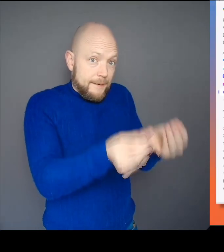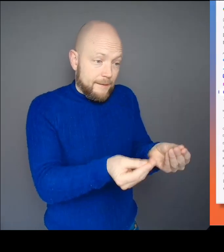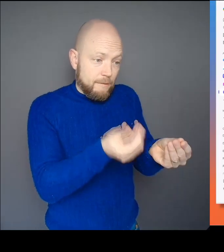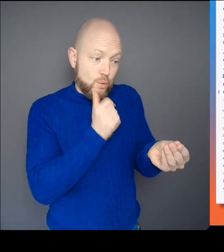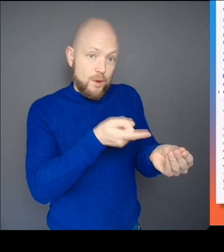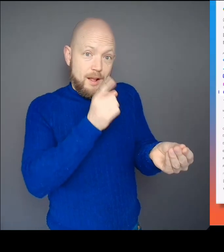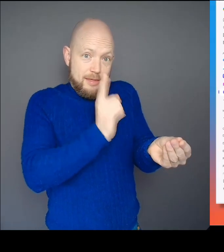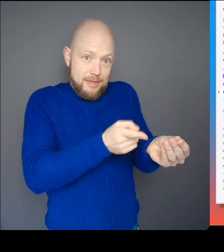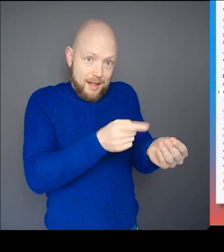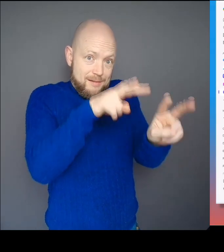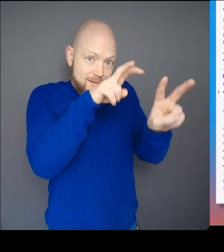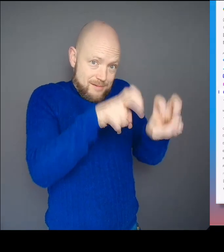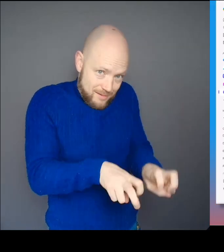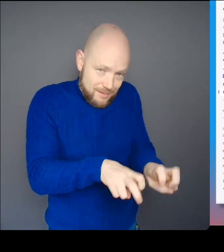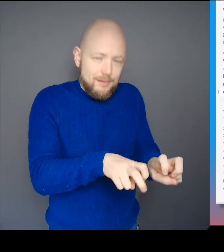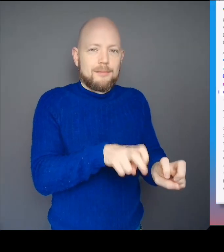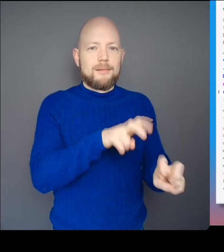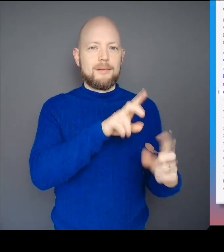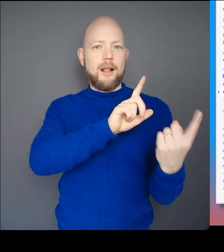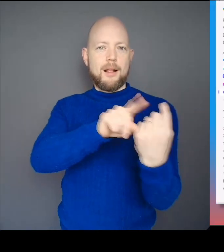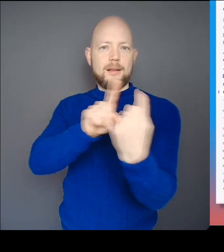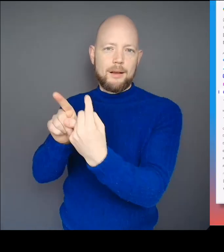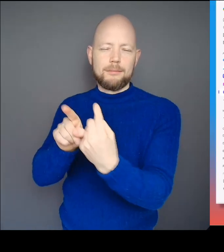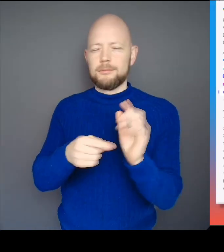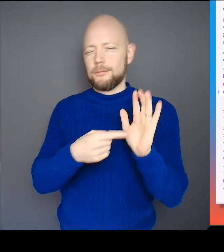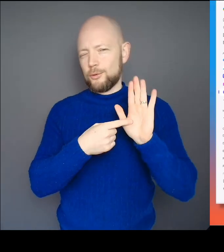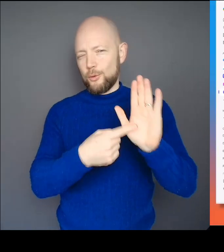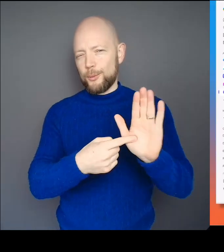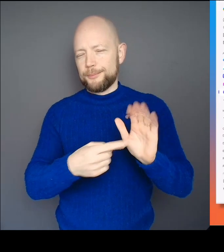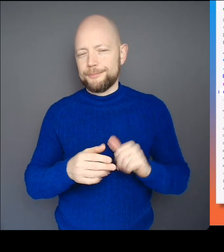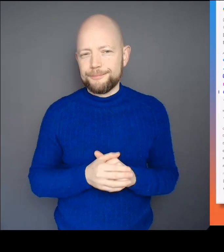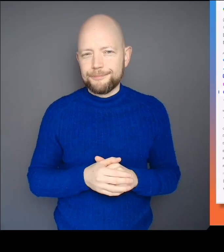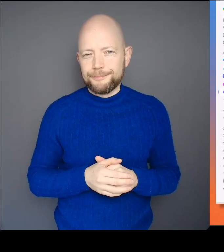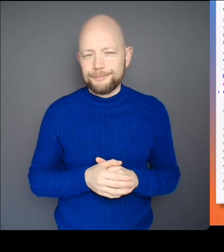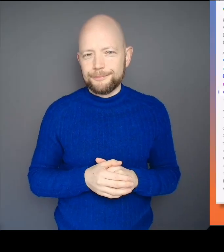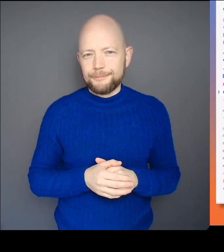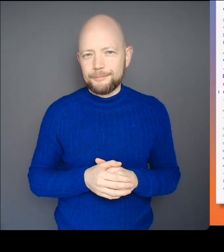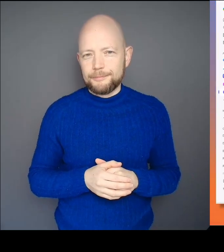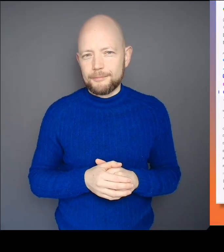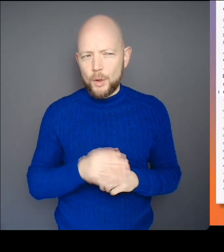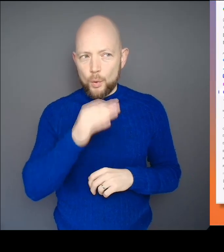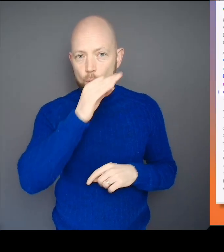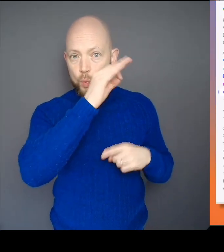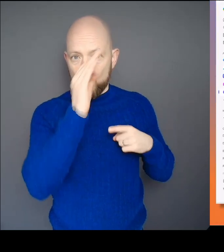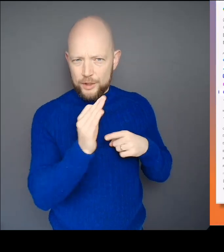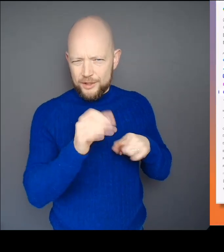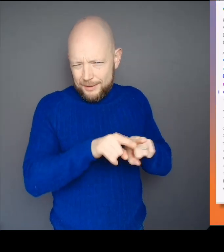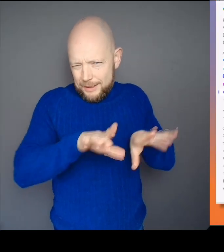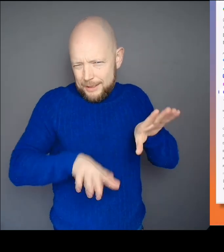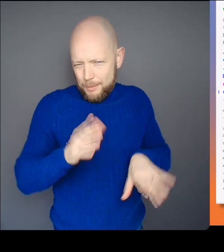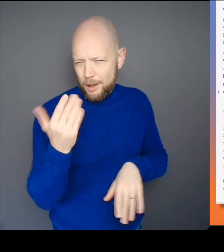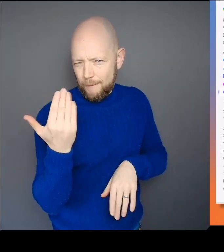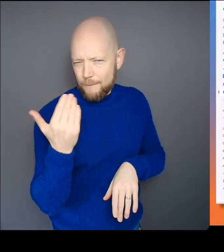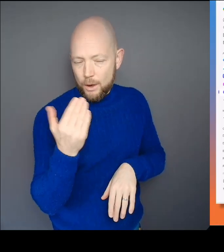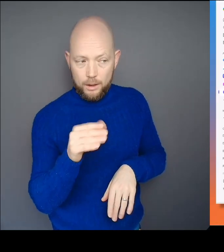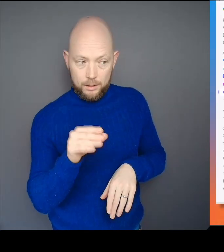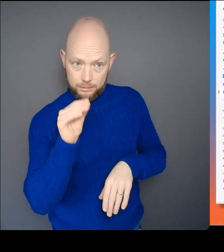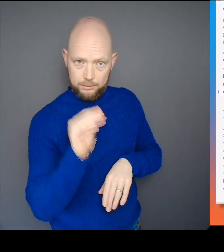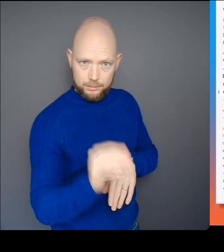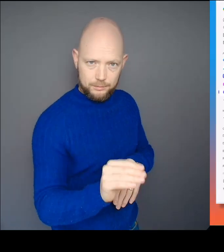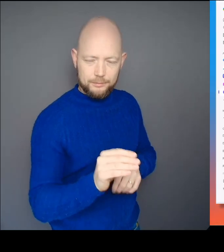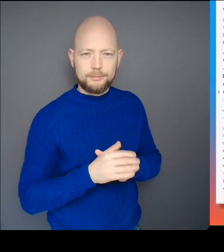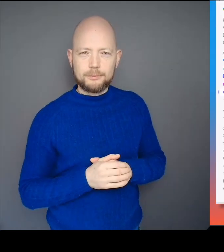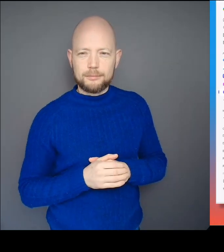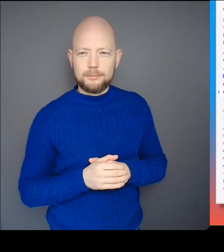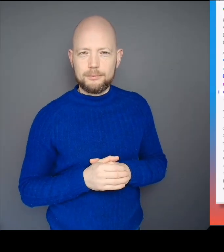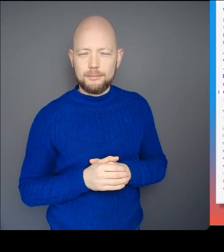to answer from. And then you'll see what it does with all of that information. This is similar to the prompt that we made earlier.